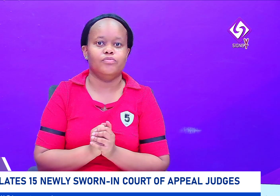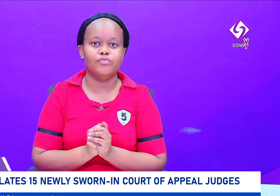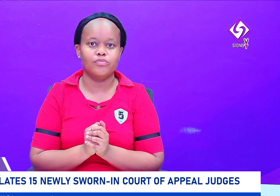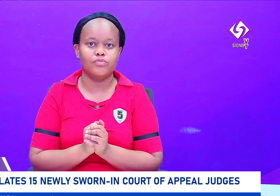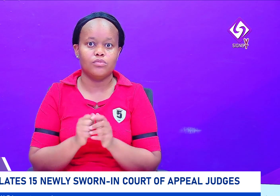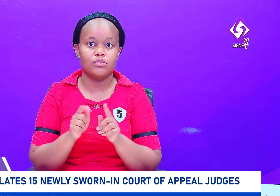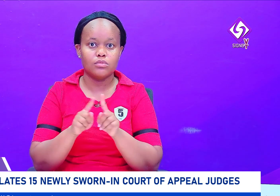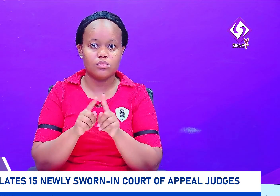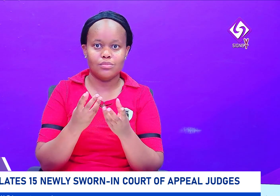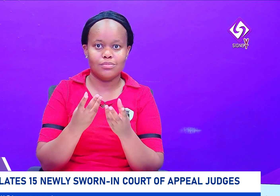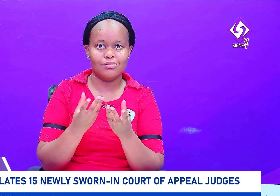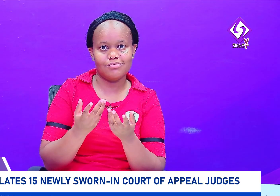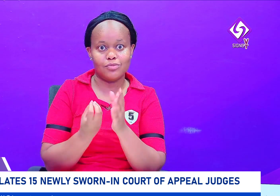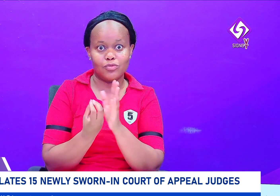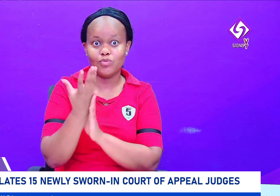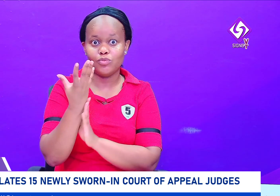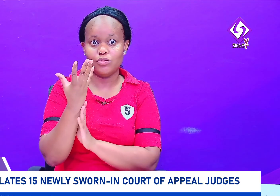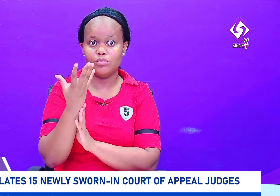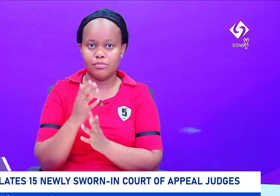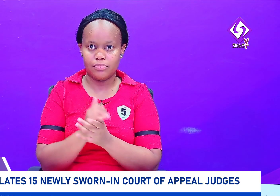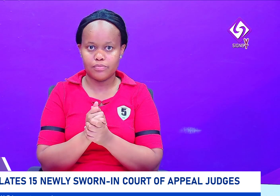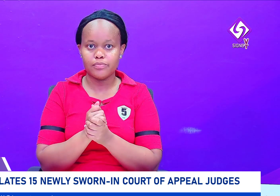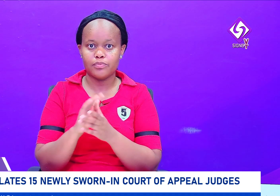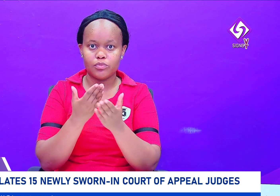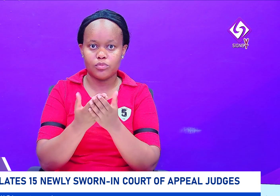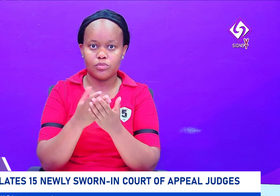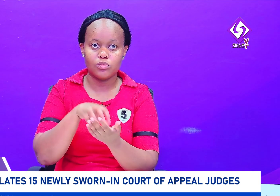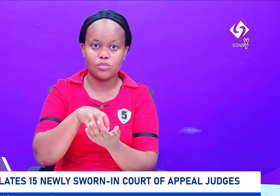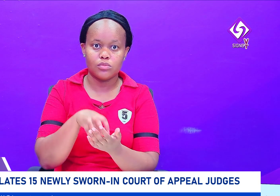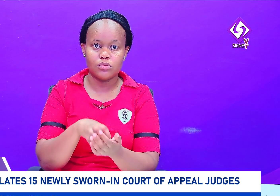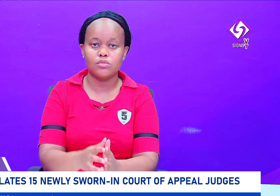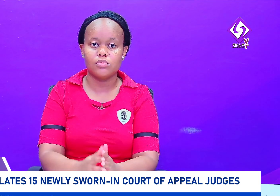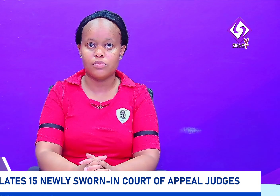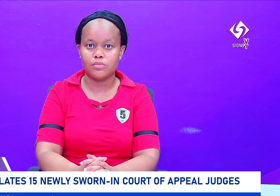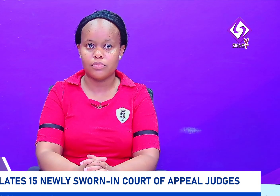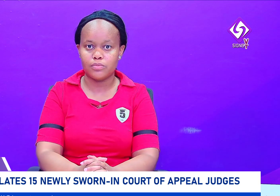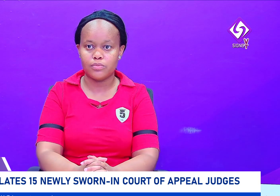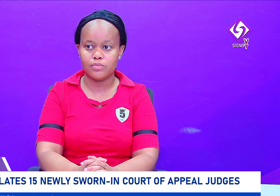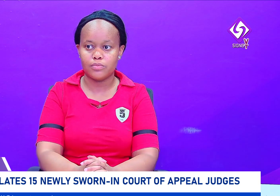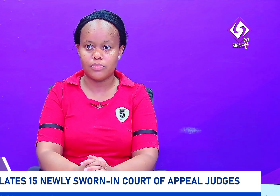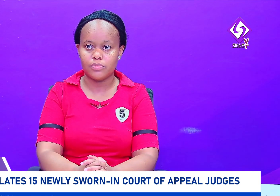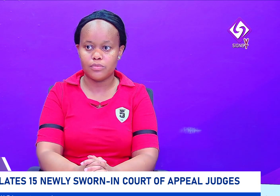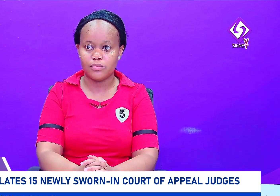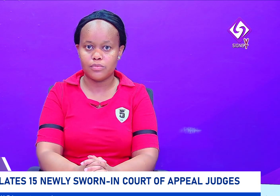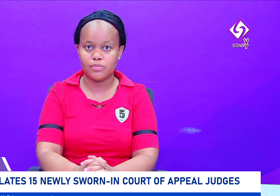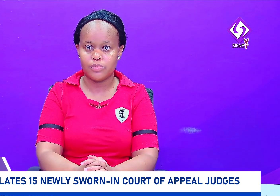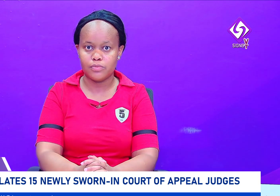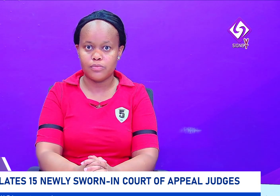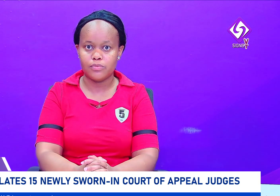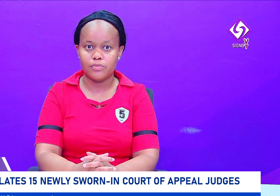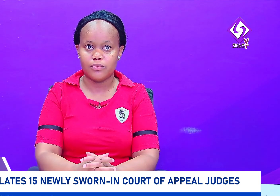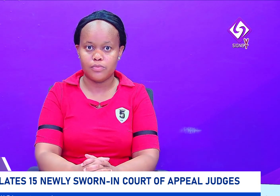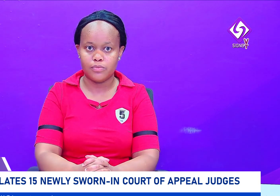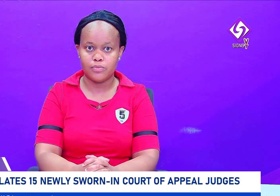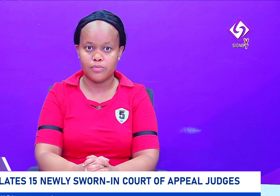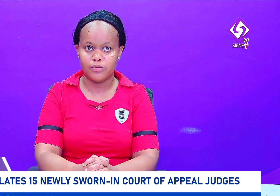was intended to strengthen the institution capacity and ease the growing blocking of appeal cases.